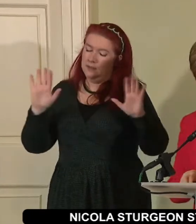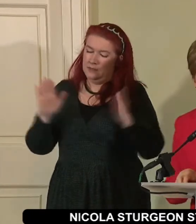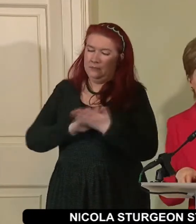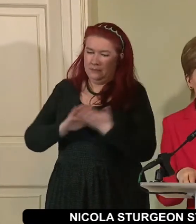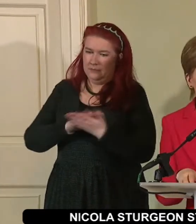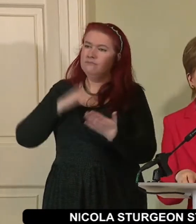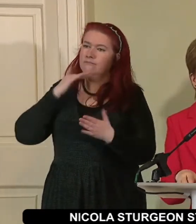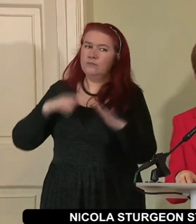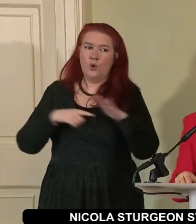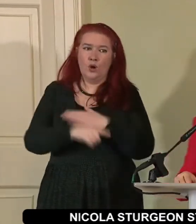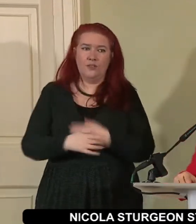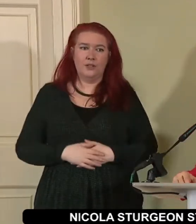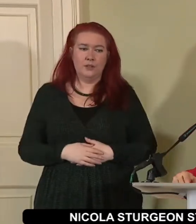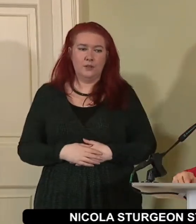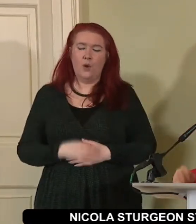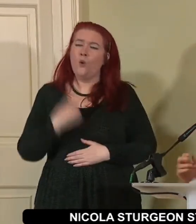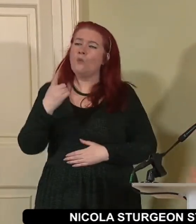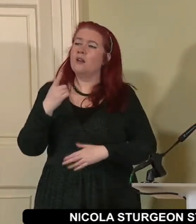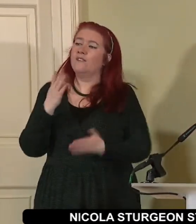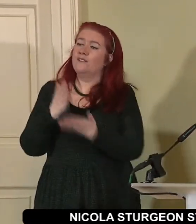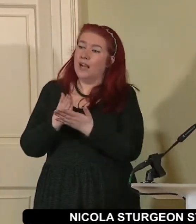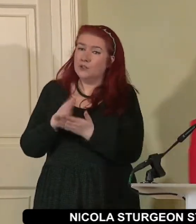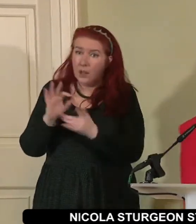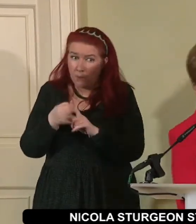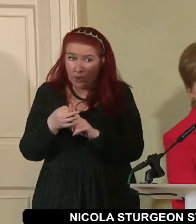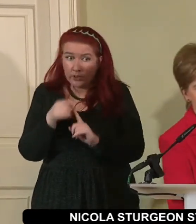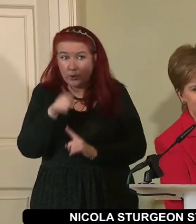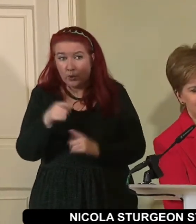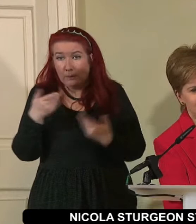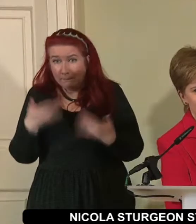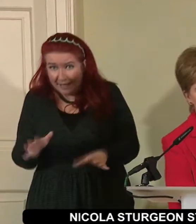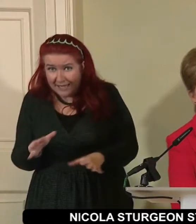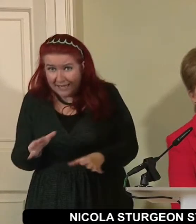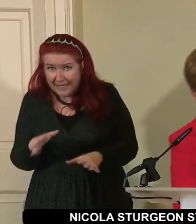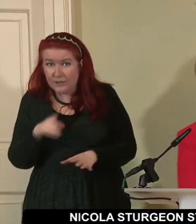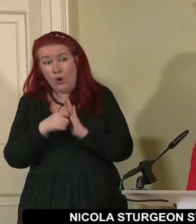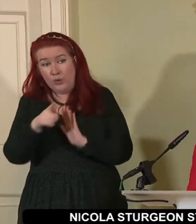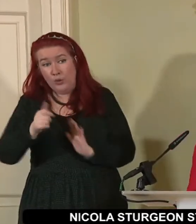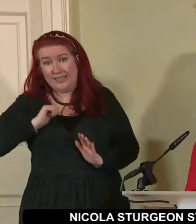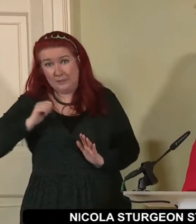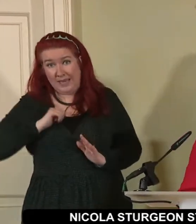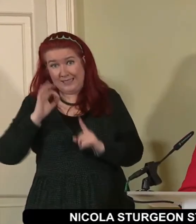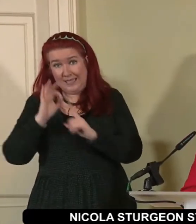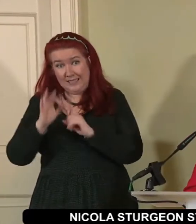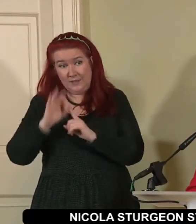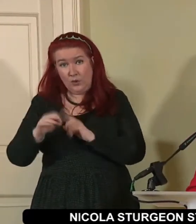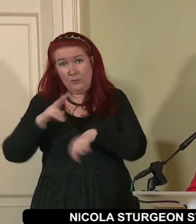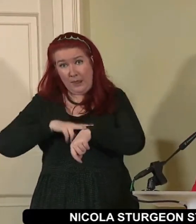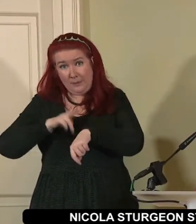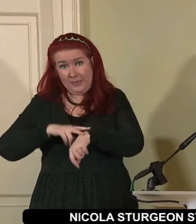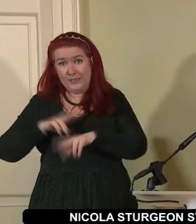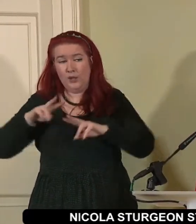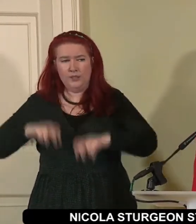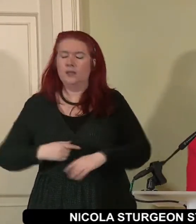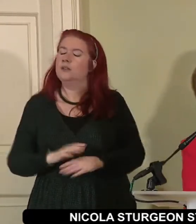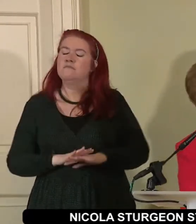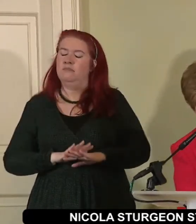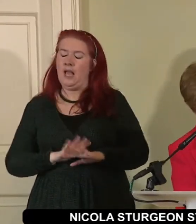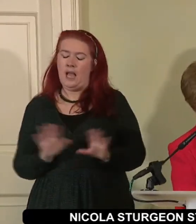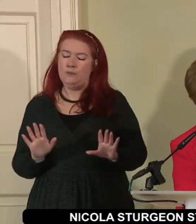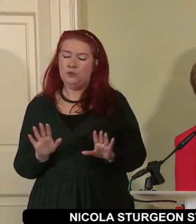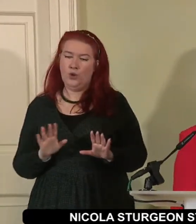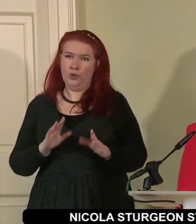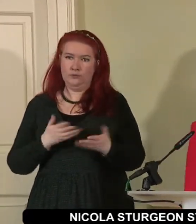to depart. First Minister, just one factual point. Have you been or do you expect to be interviewed by the police who are looking into your party's finances? I'm